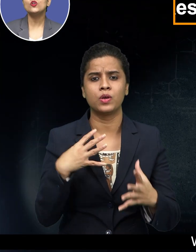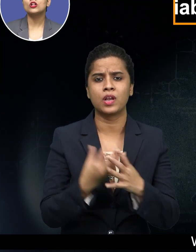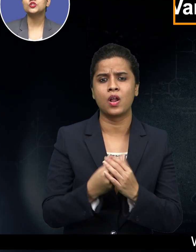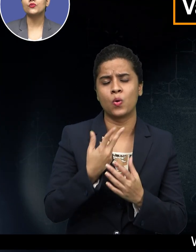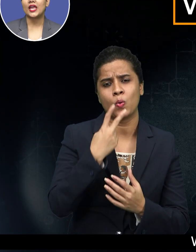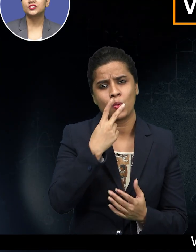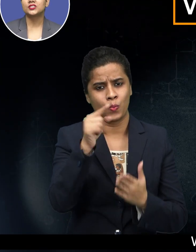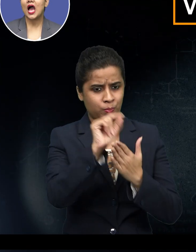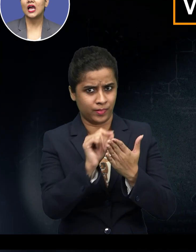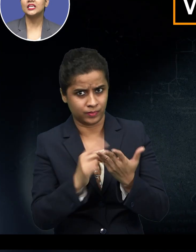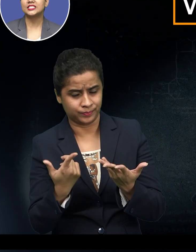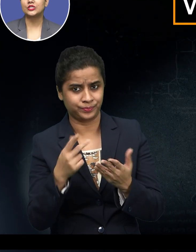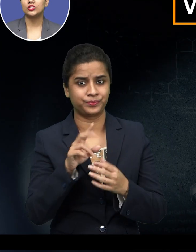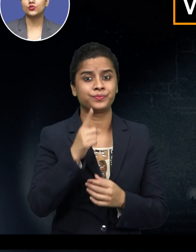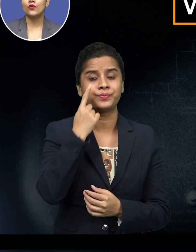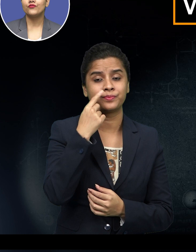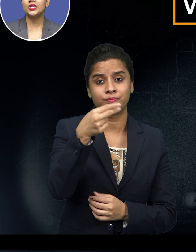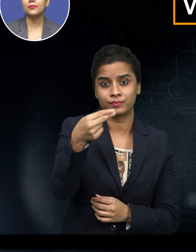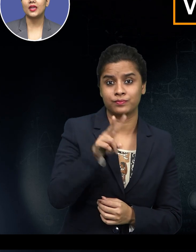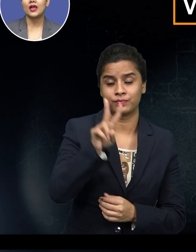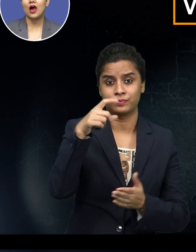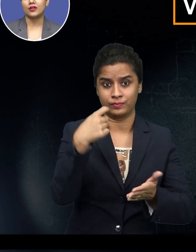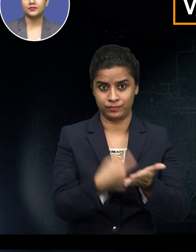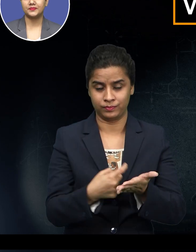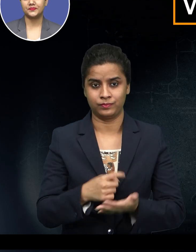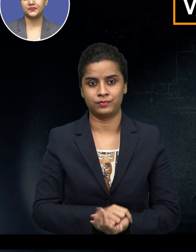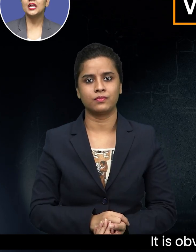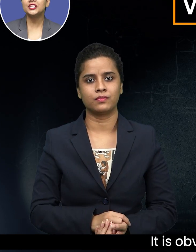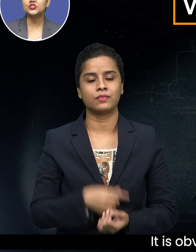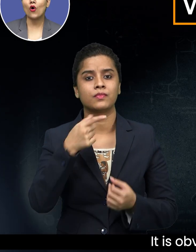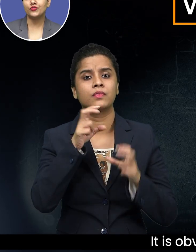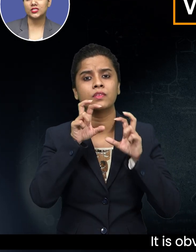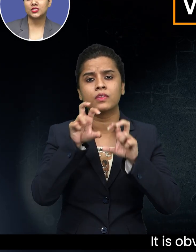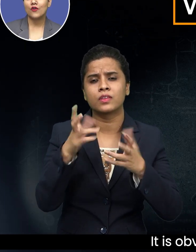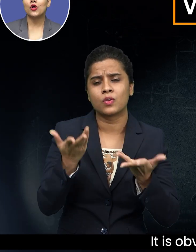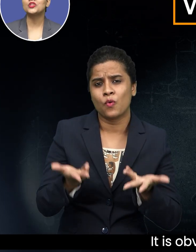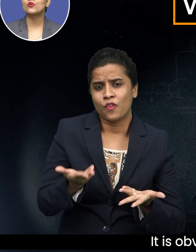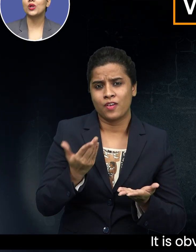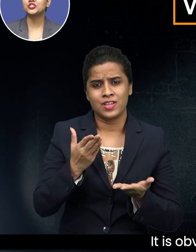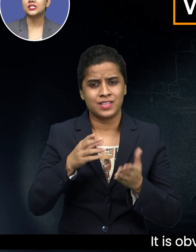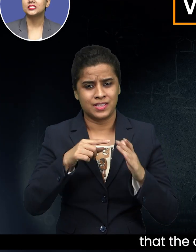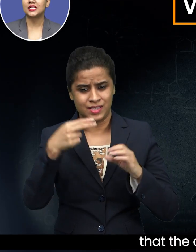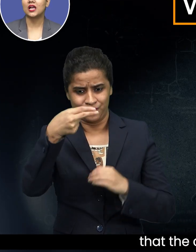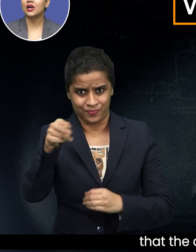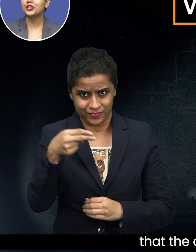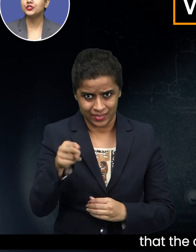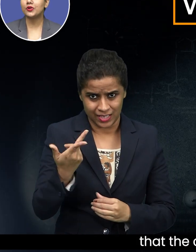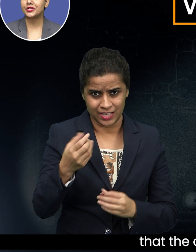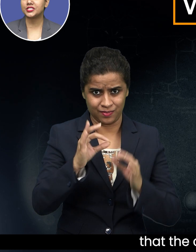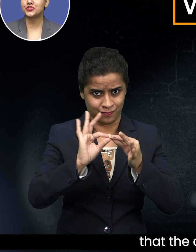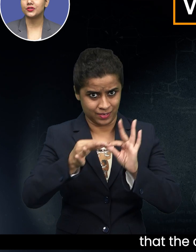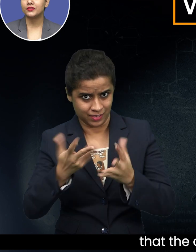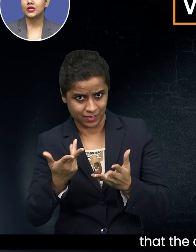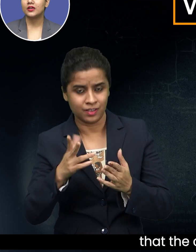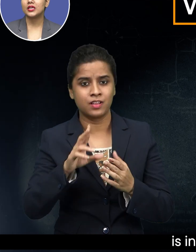We can also write I is equal to V by R. It is obvious from the equation that the current through